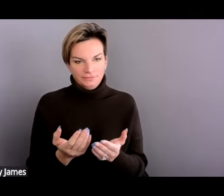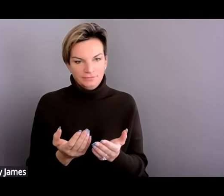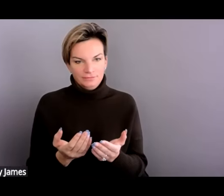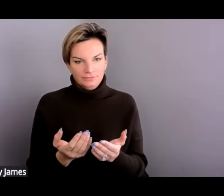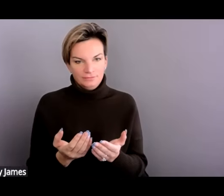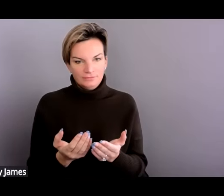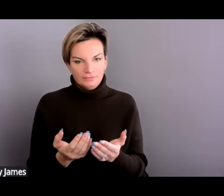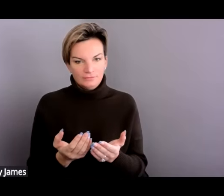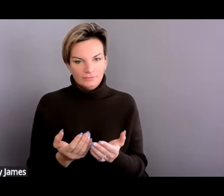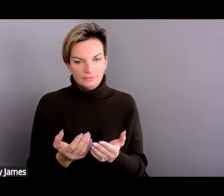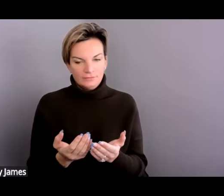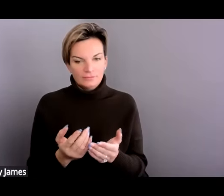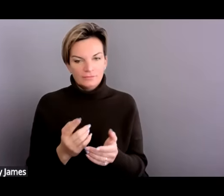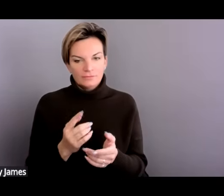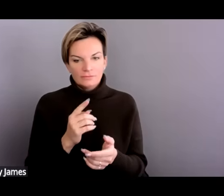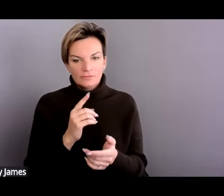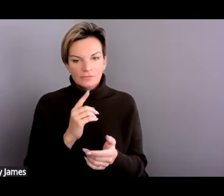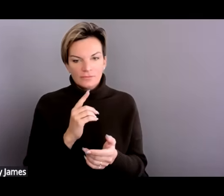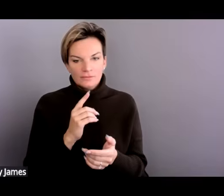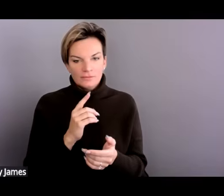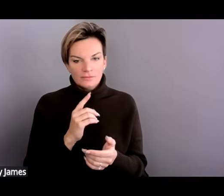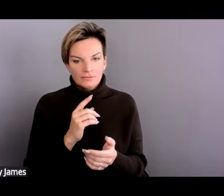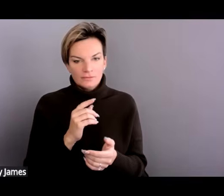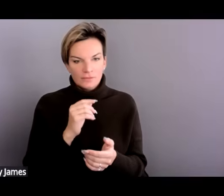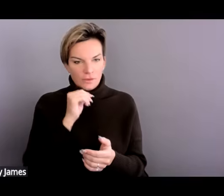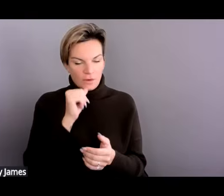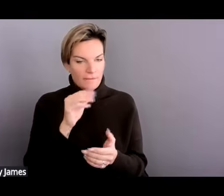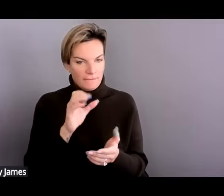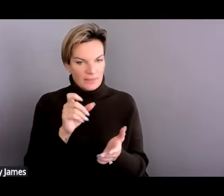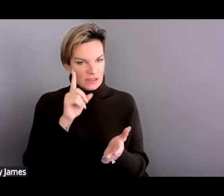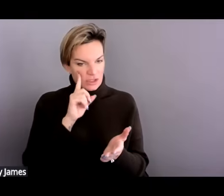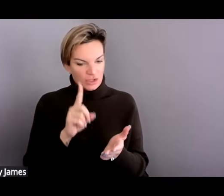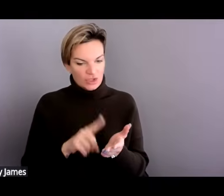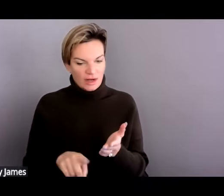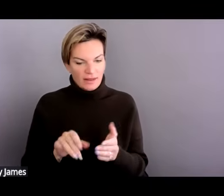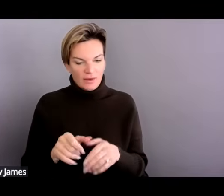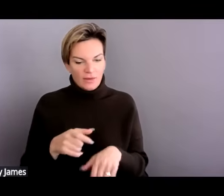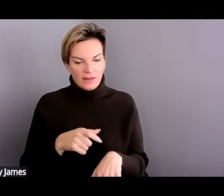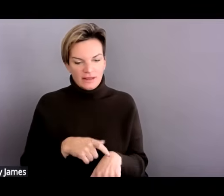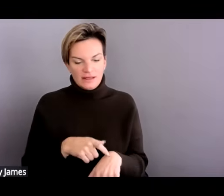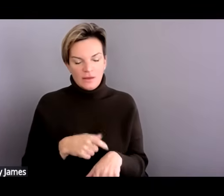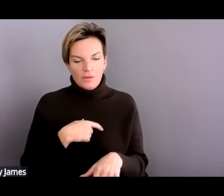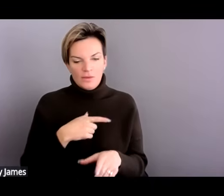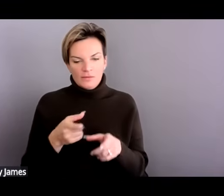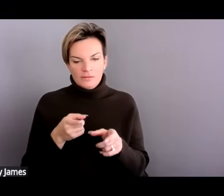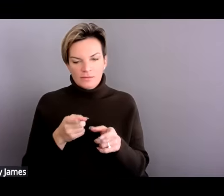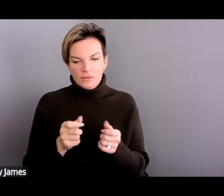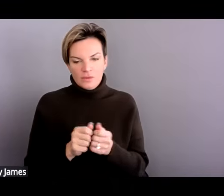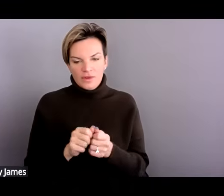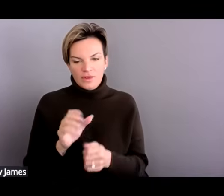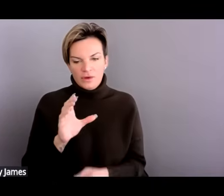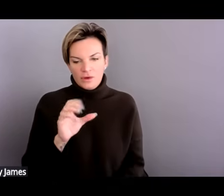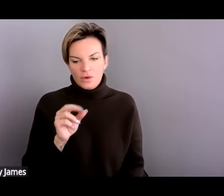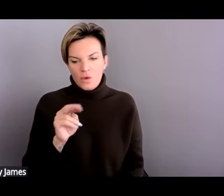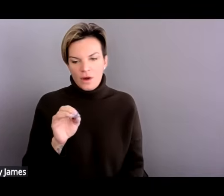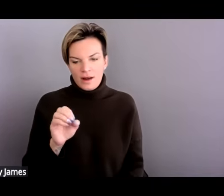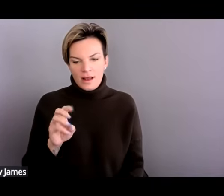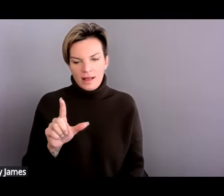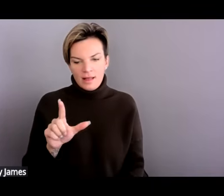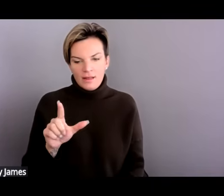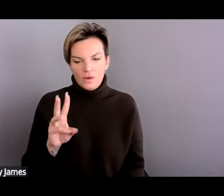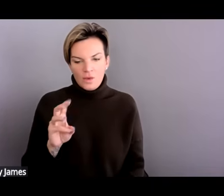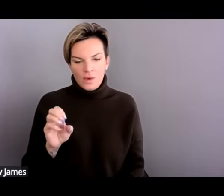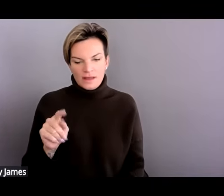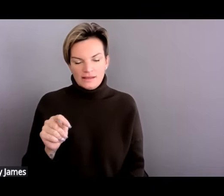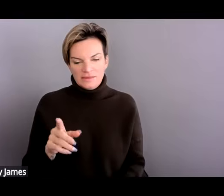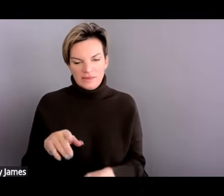They couldn't be checked at the time that we were dealing with the Cornell West petition because we didn't have the procedures.